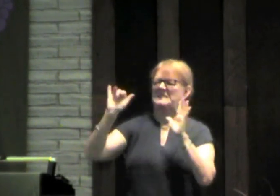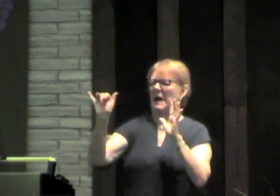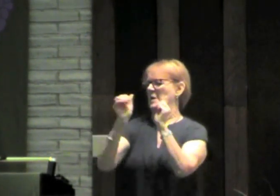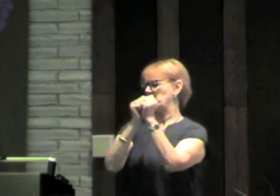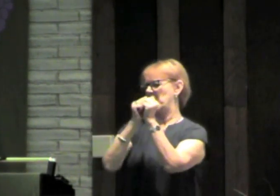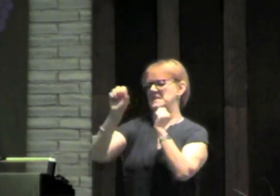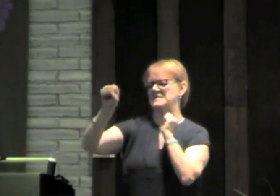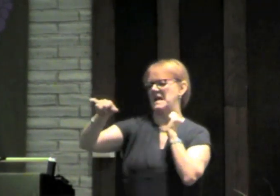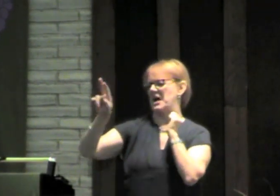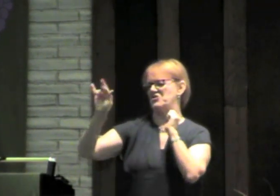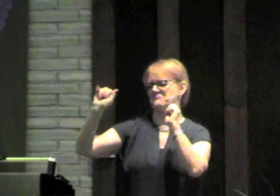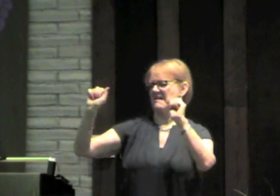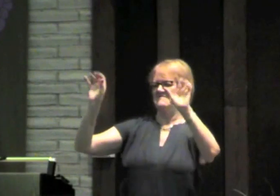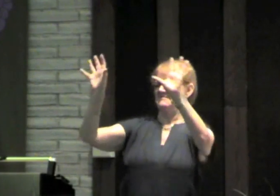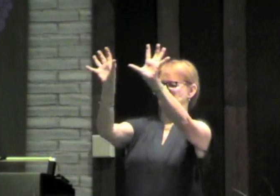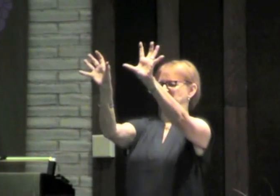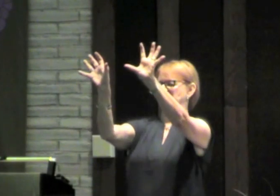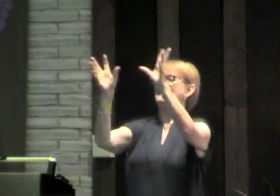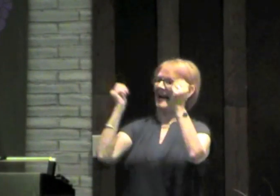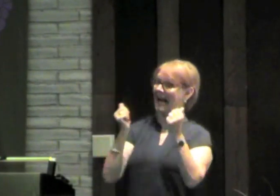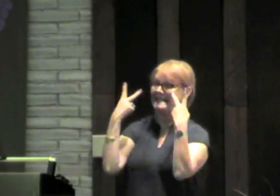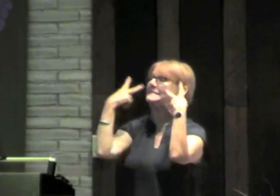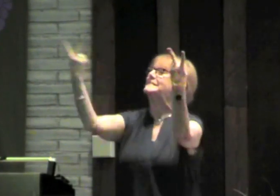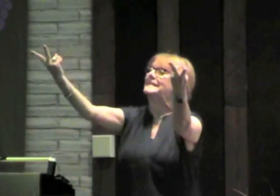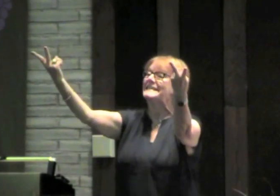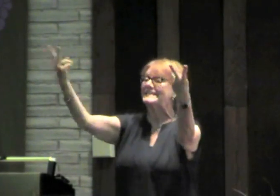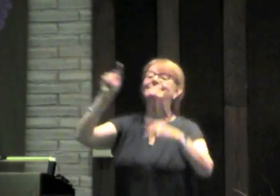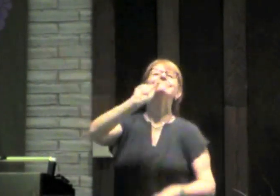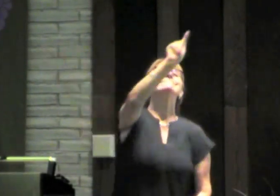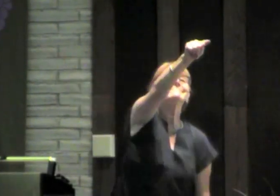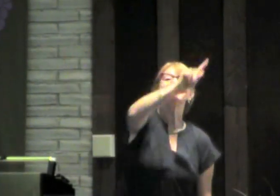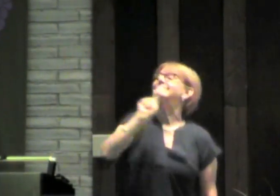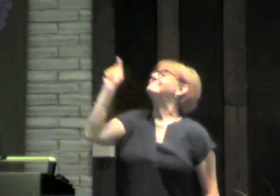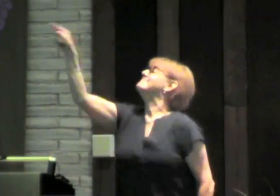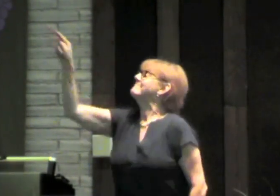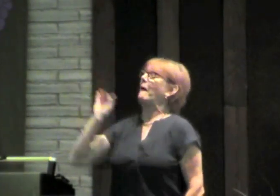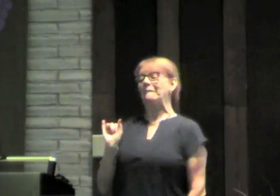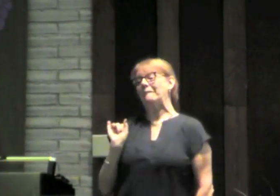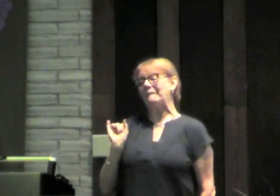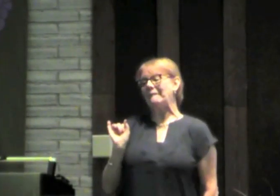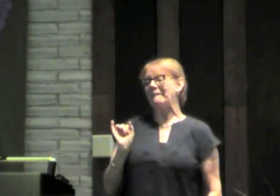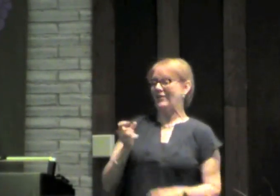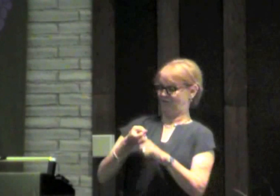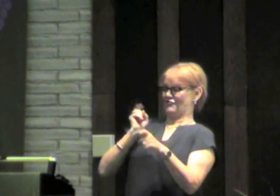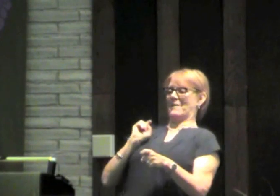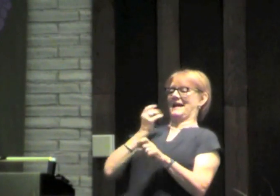political situation is not allowing that. And we were not able to go to Syria. But we could see both Lebanon and